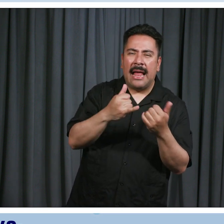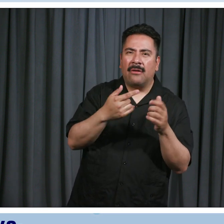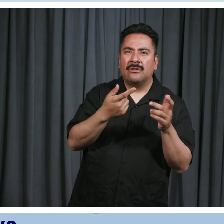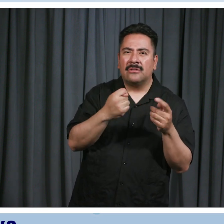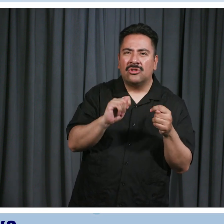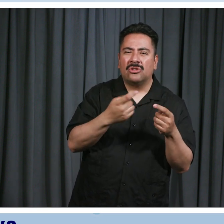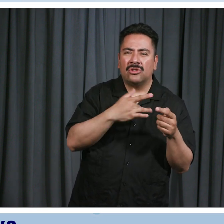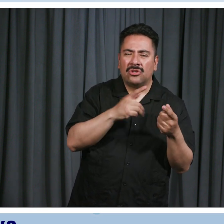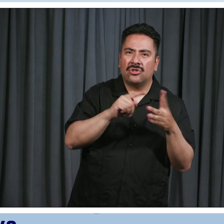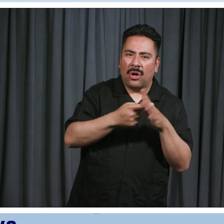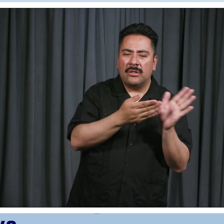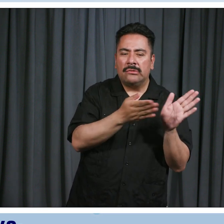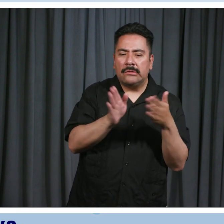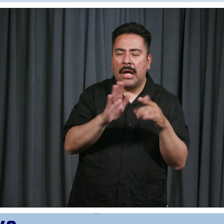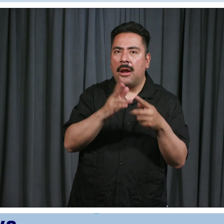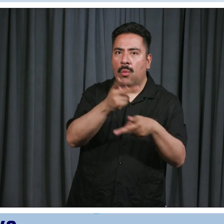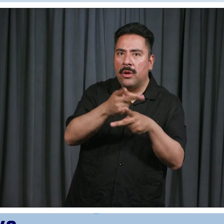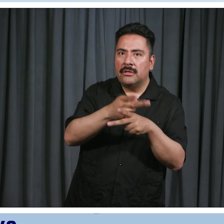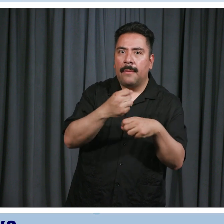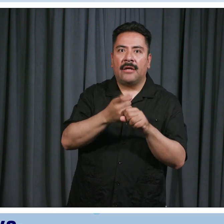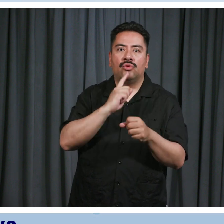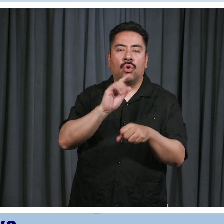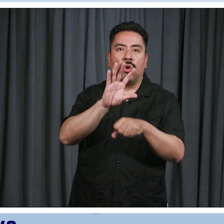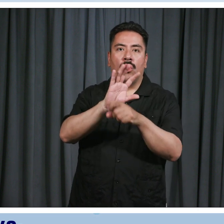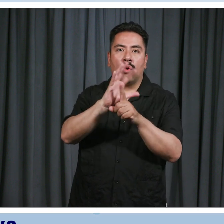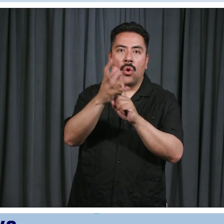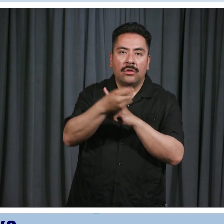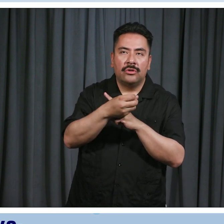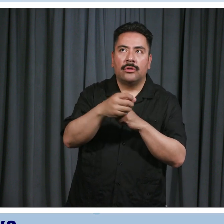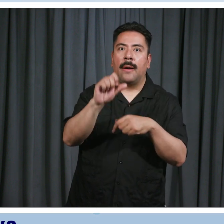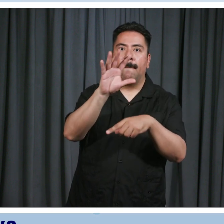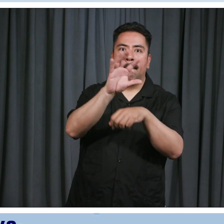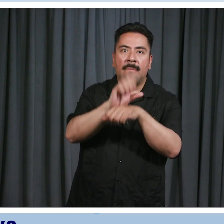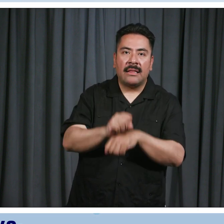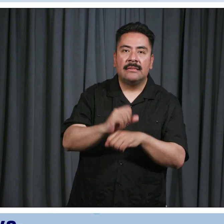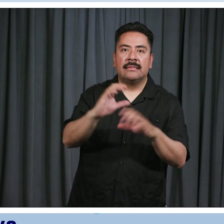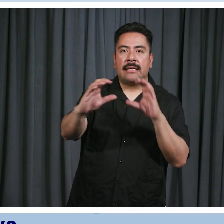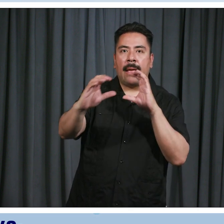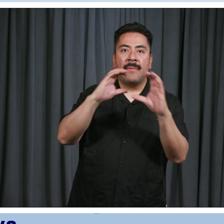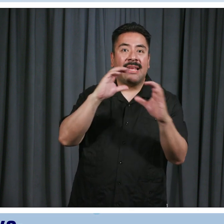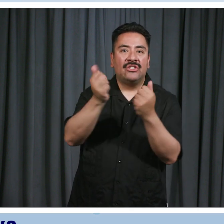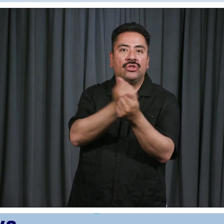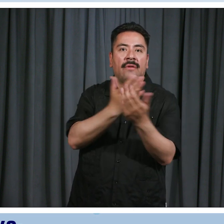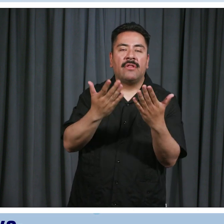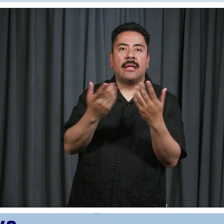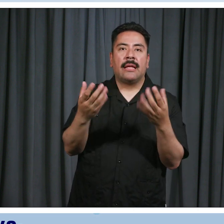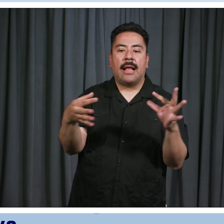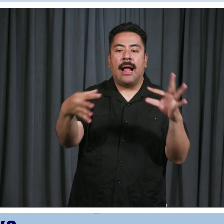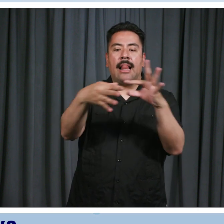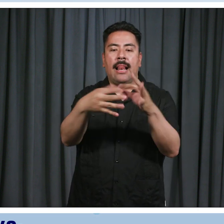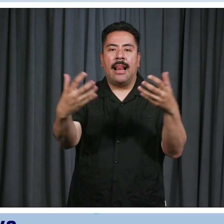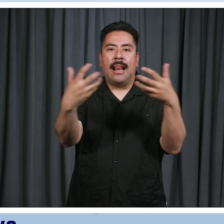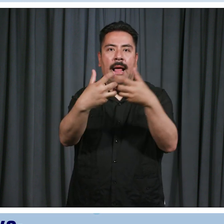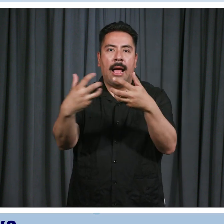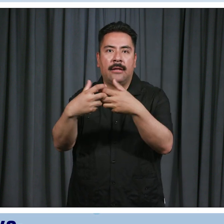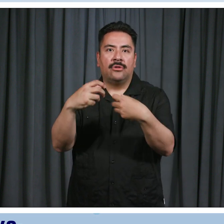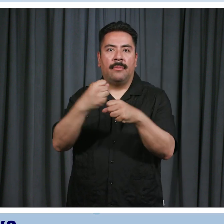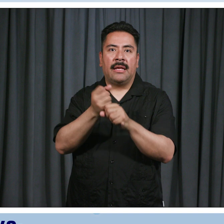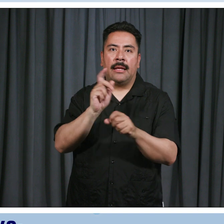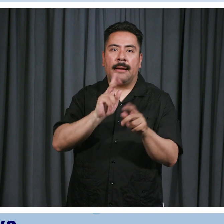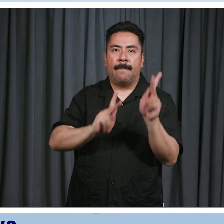make sure that the culture, that the practices, that the communications, that all of those things are aligned with making people feel